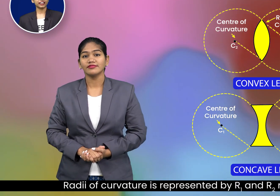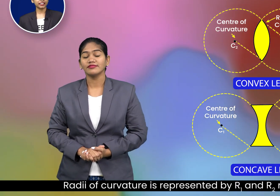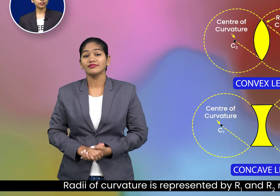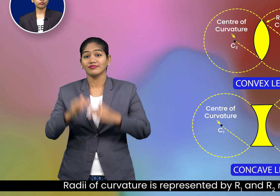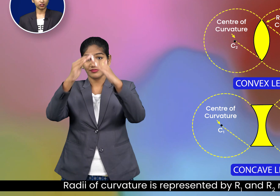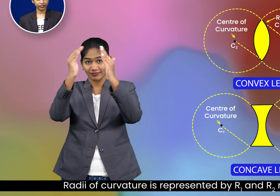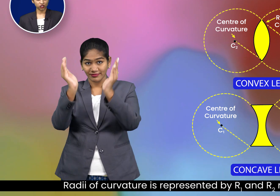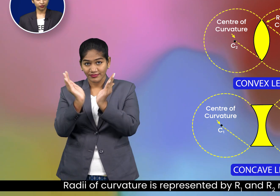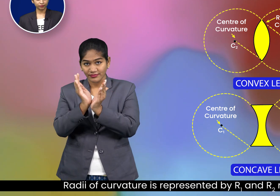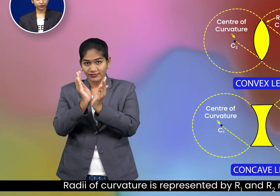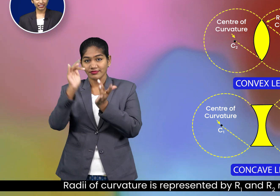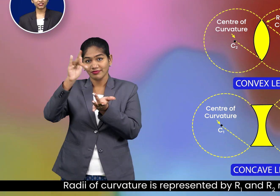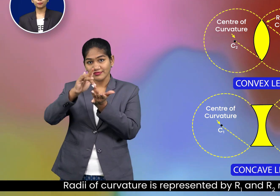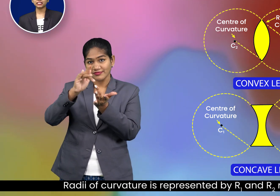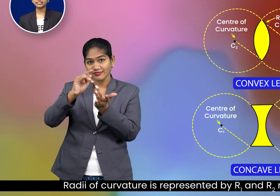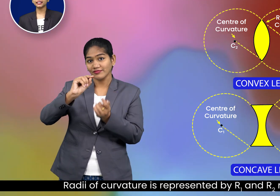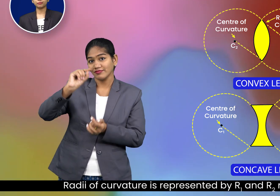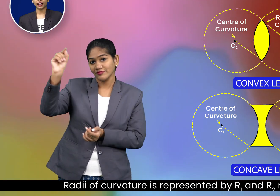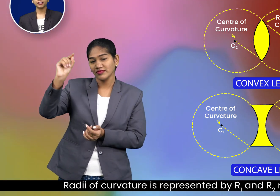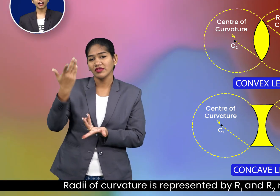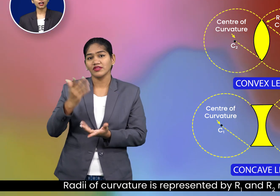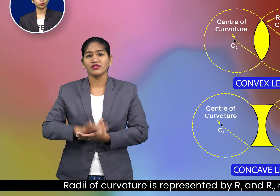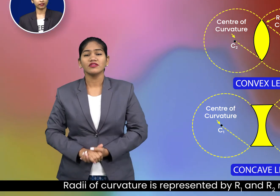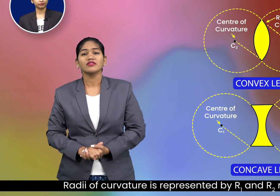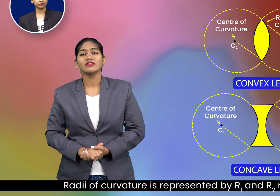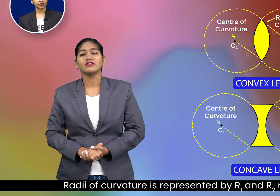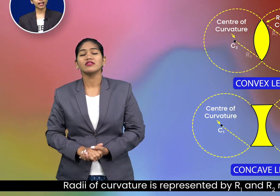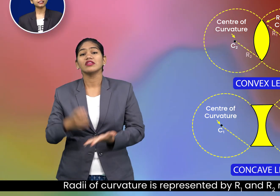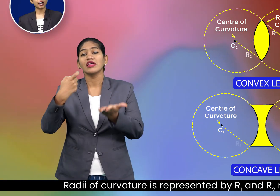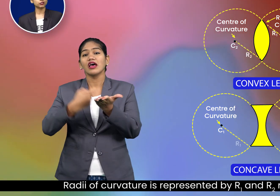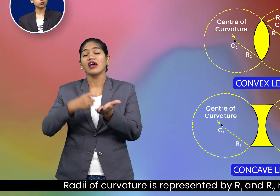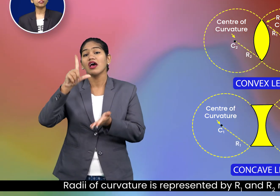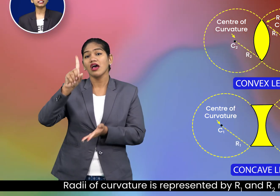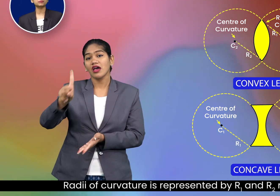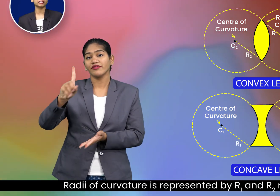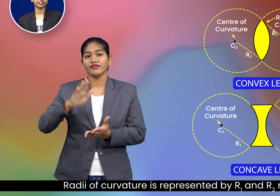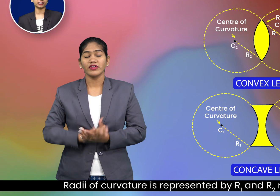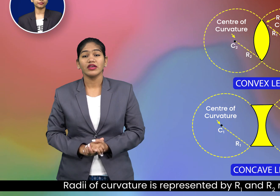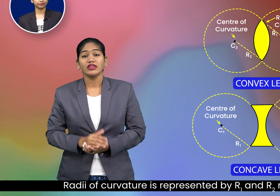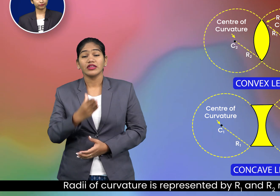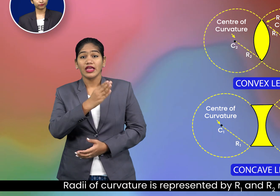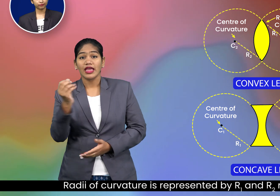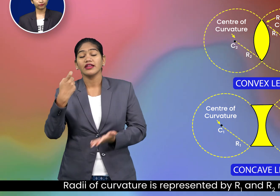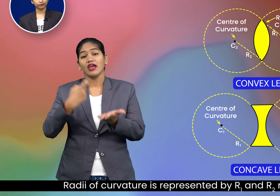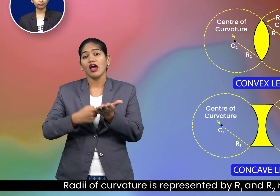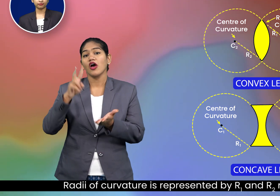Radii of curvature is represented by R1 and R2 respectively.